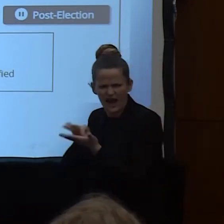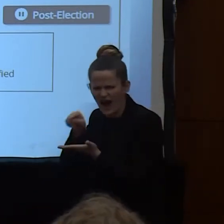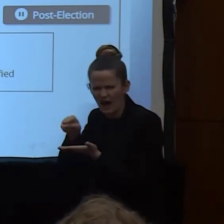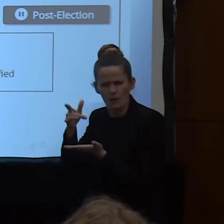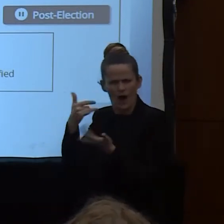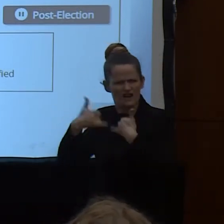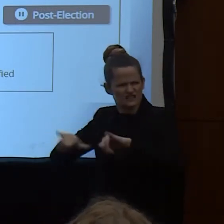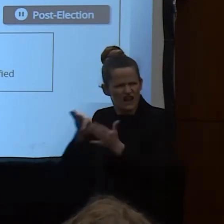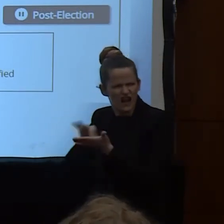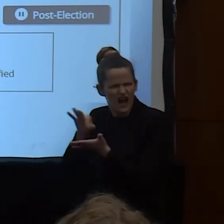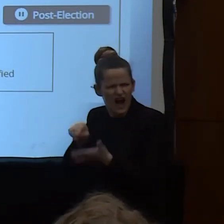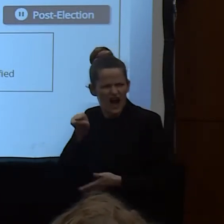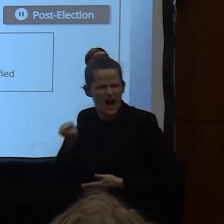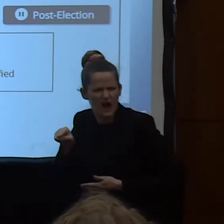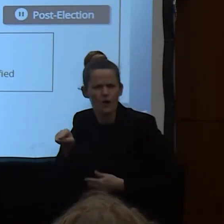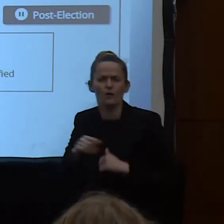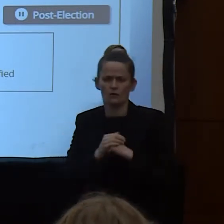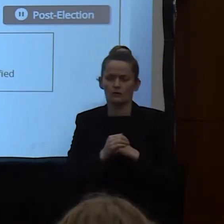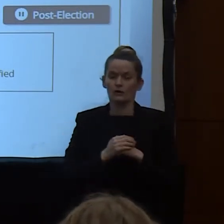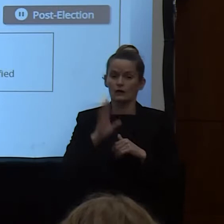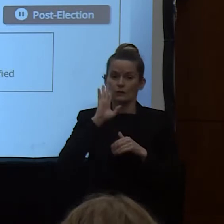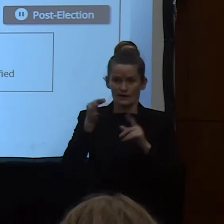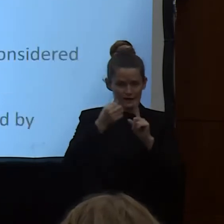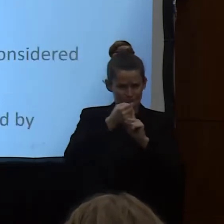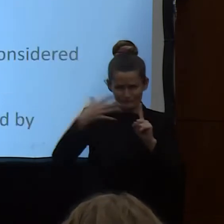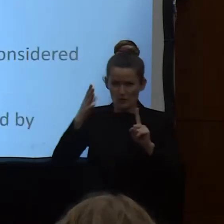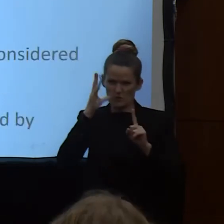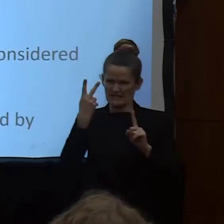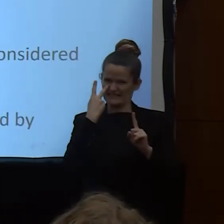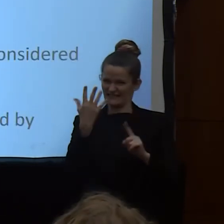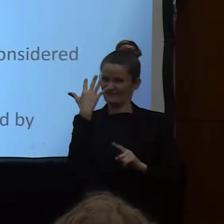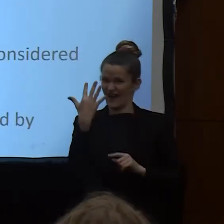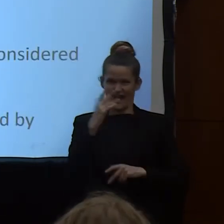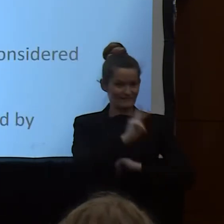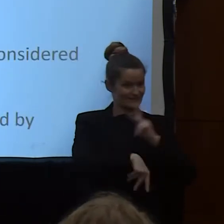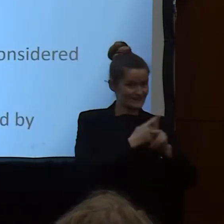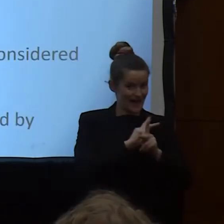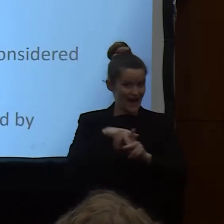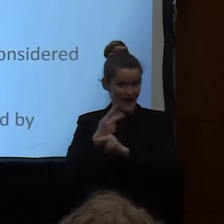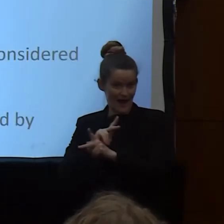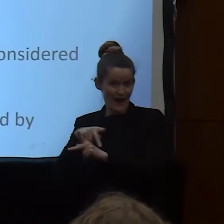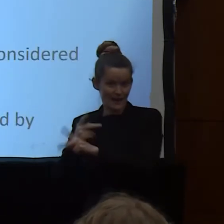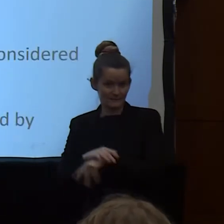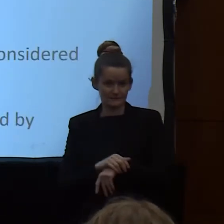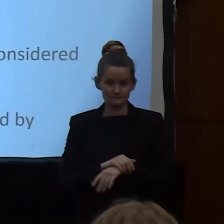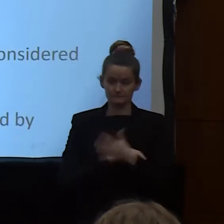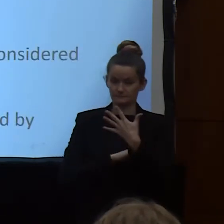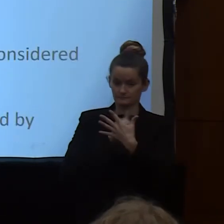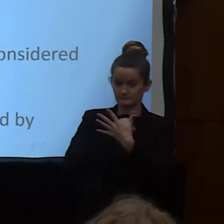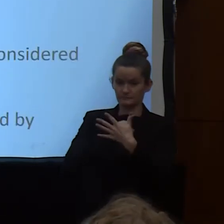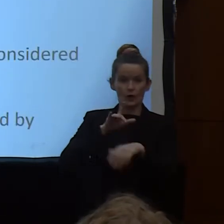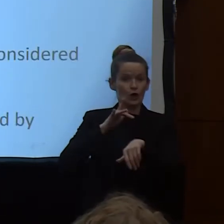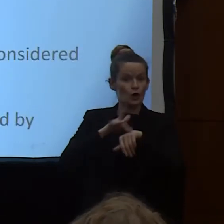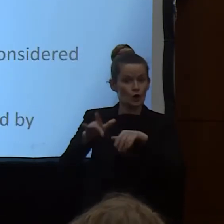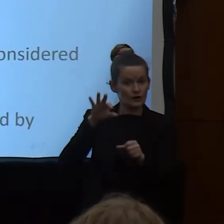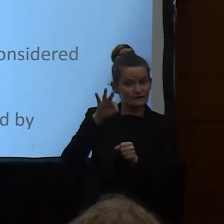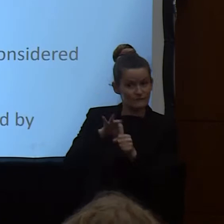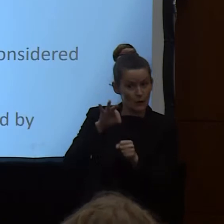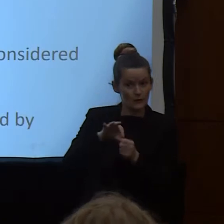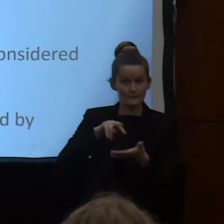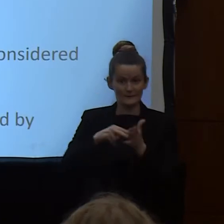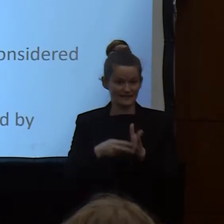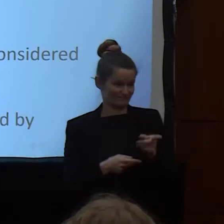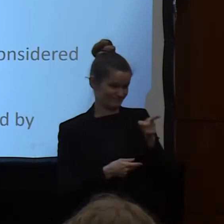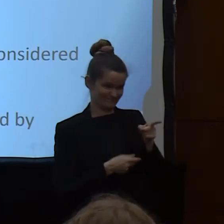briefly, the 5 types of votes that we have there are the early voting. That is somebody who would have voted during the